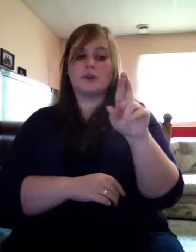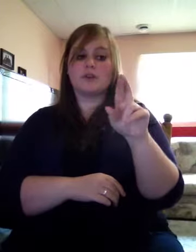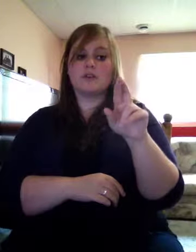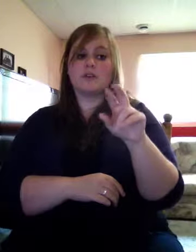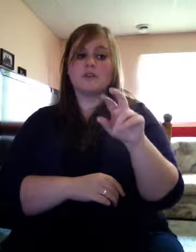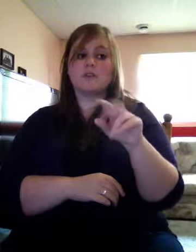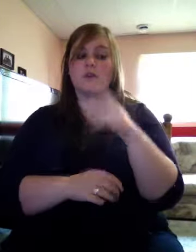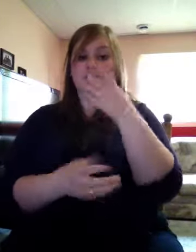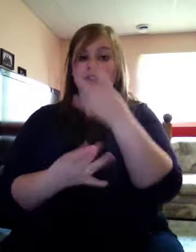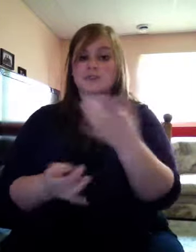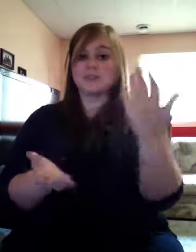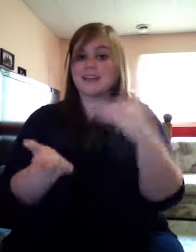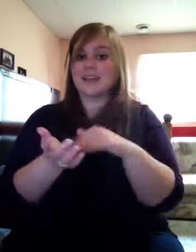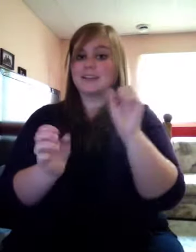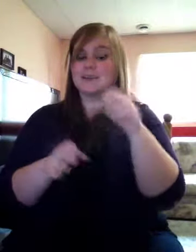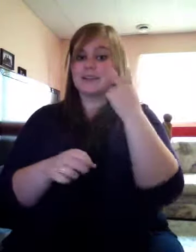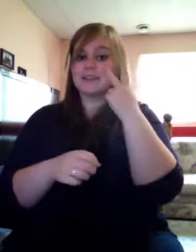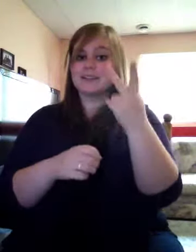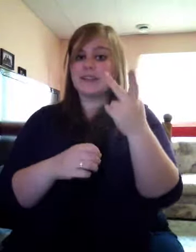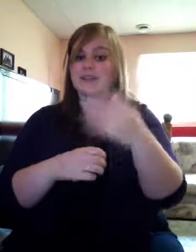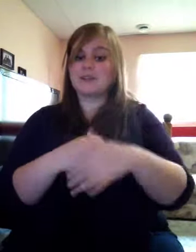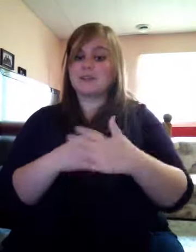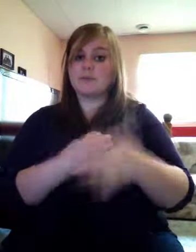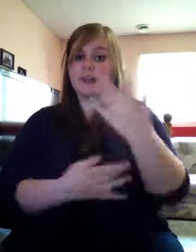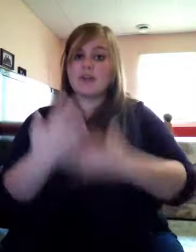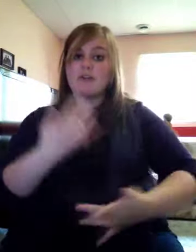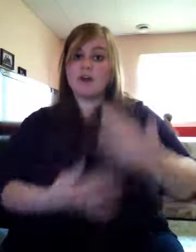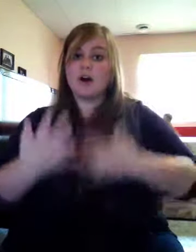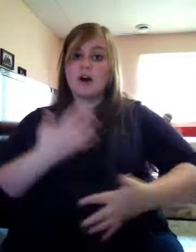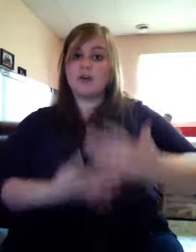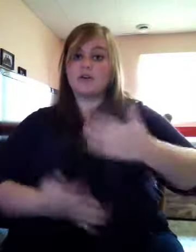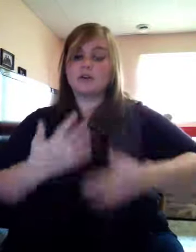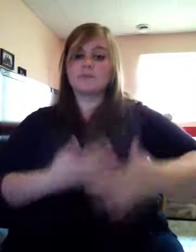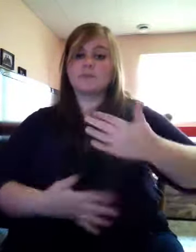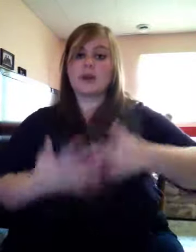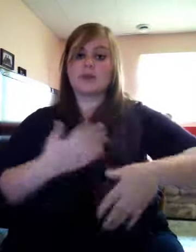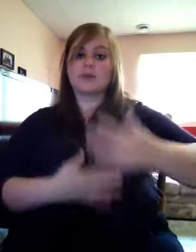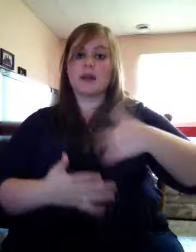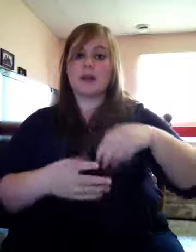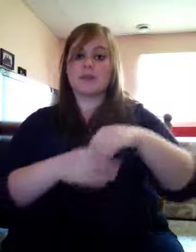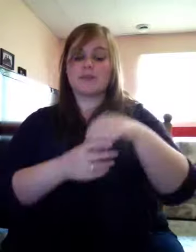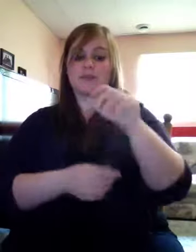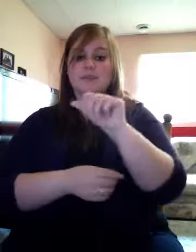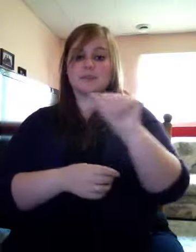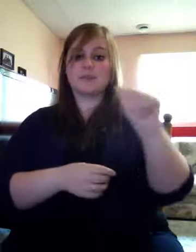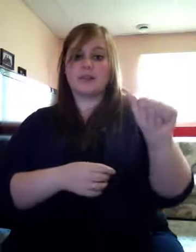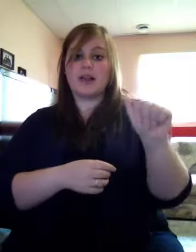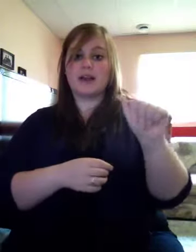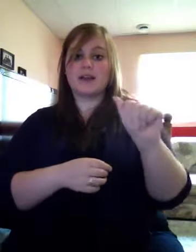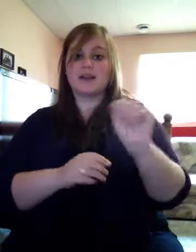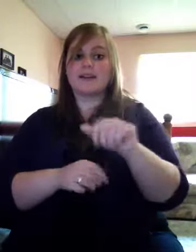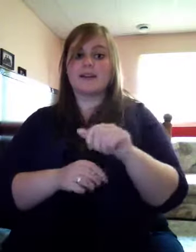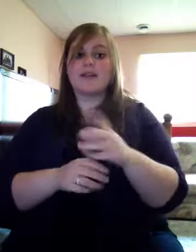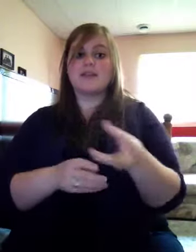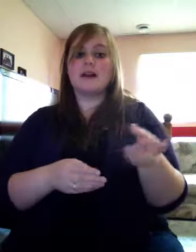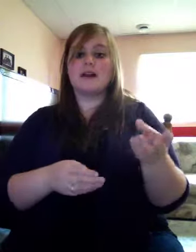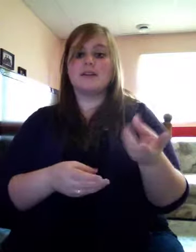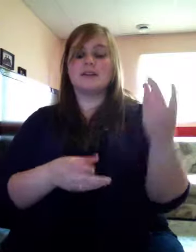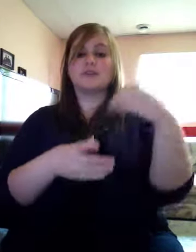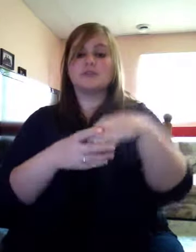again we can see the chaotic flow of blood round and round within this AAA that contributes to the substantial burden of clot formation that